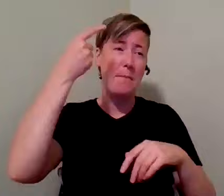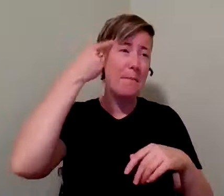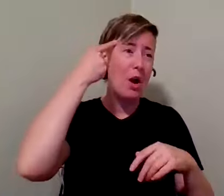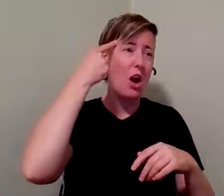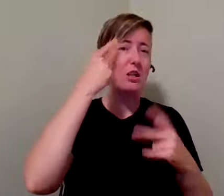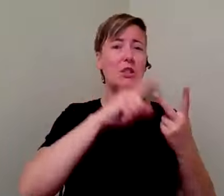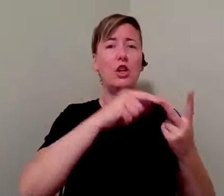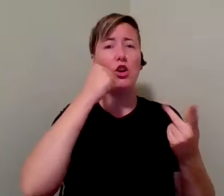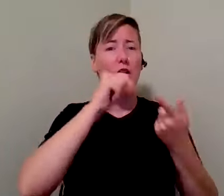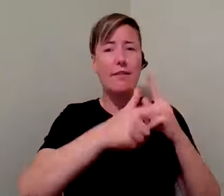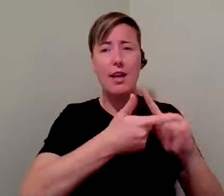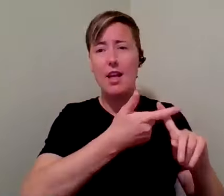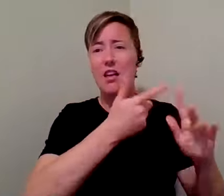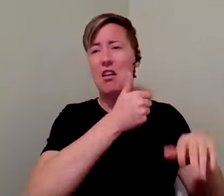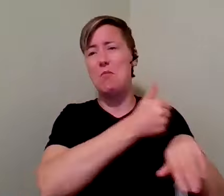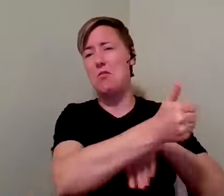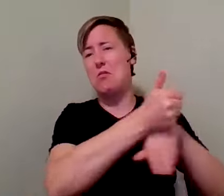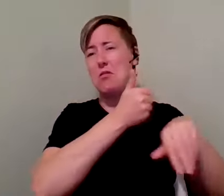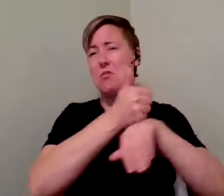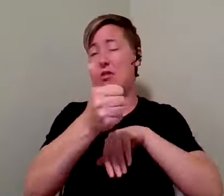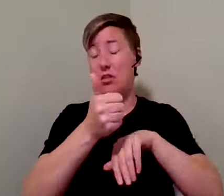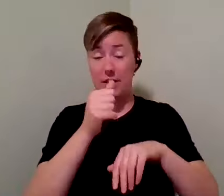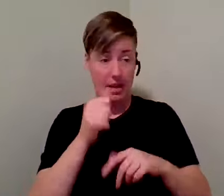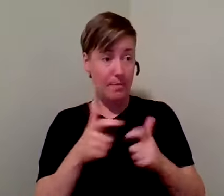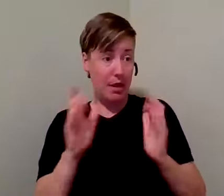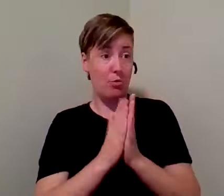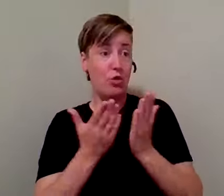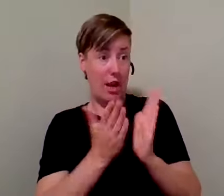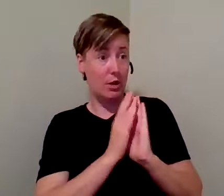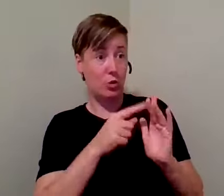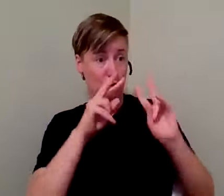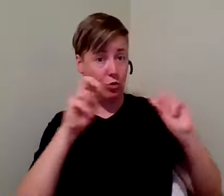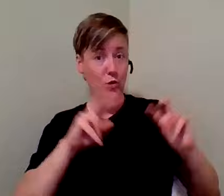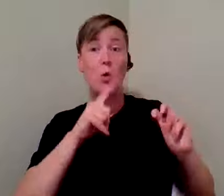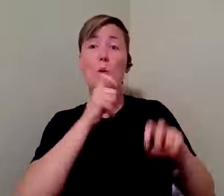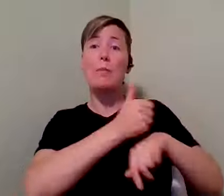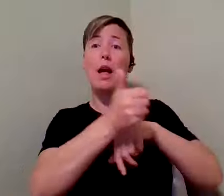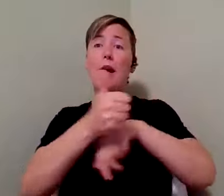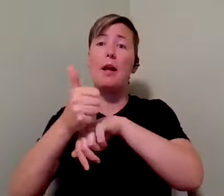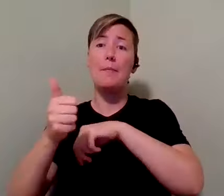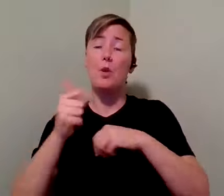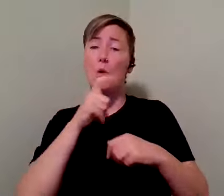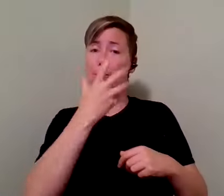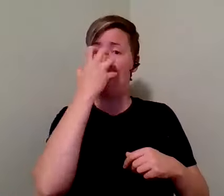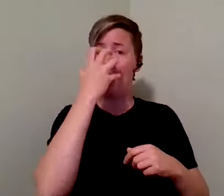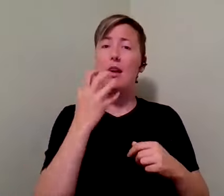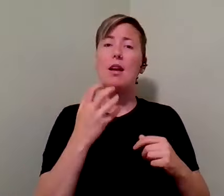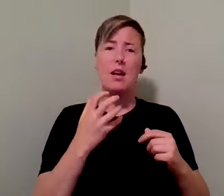you to look at resentments. Whom are you pissed off at? Let me tell you, when you're 1 day sober and the vomit hasn't dried, all those people